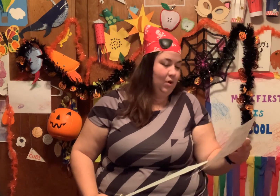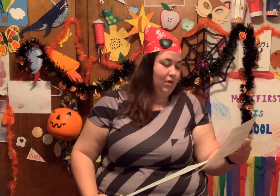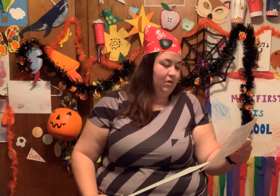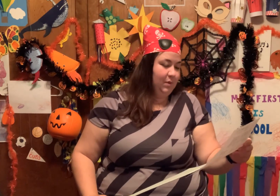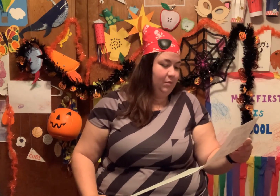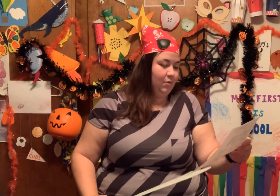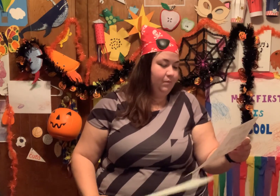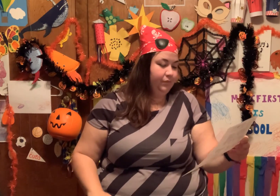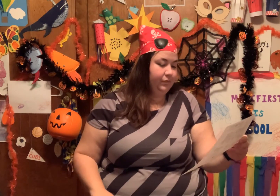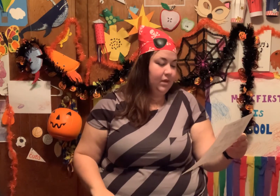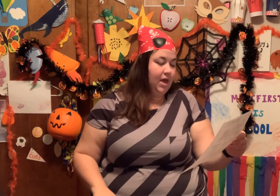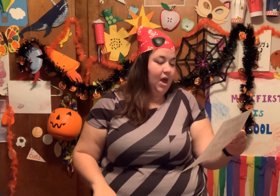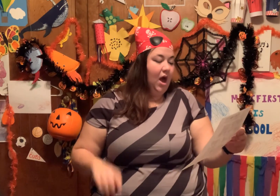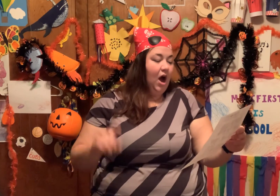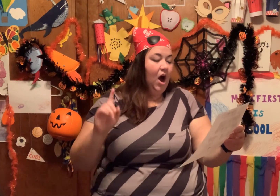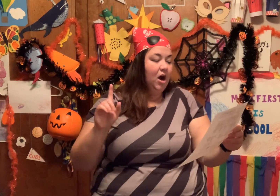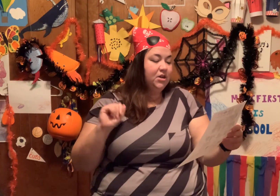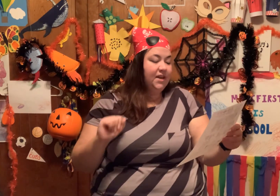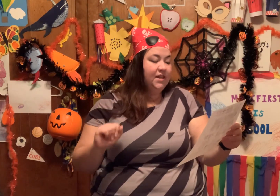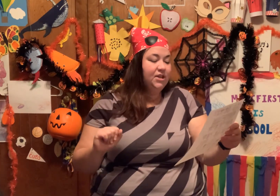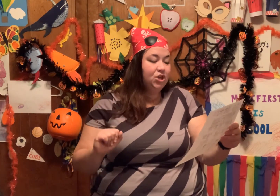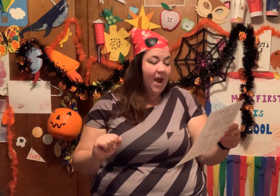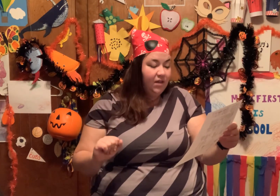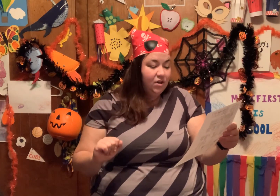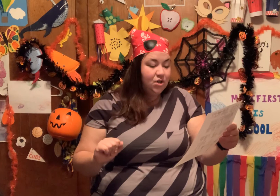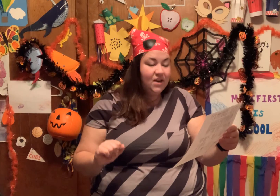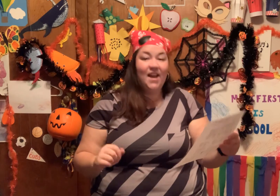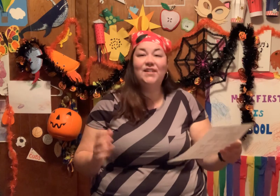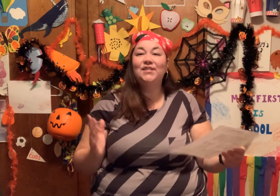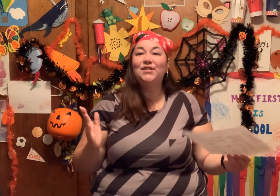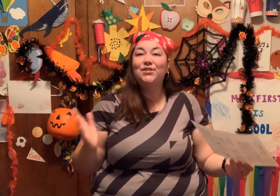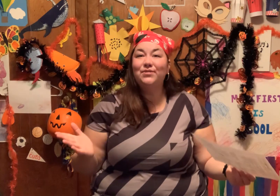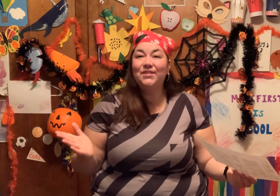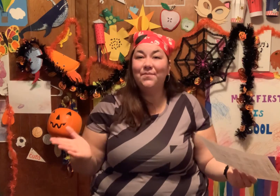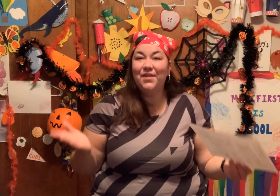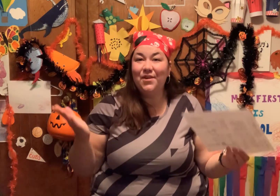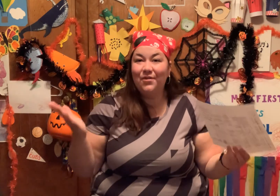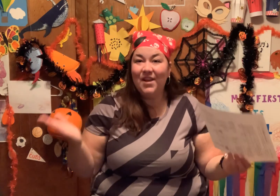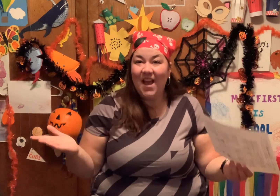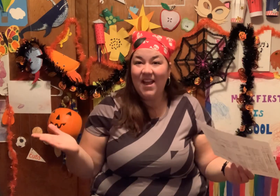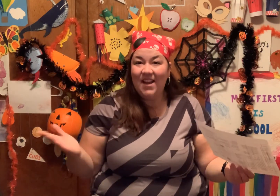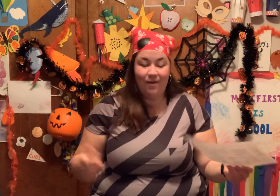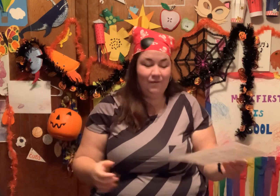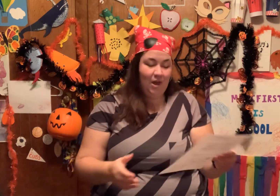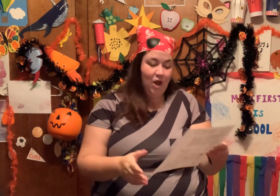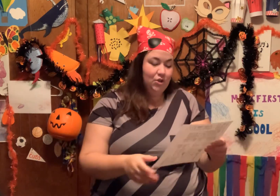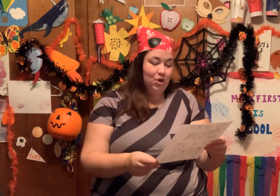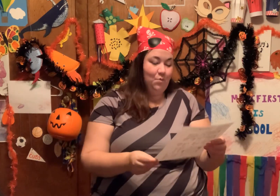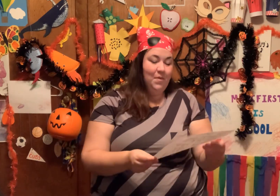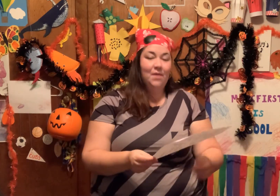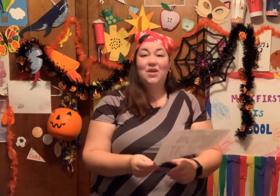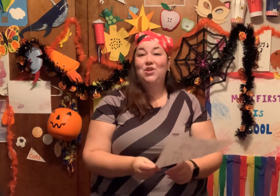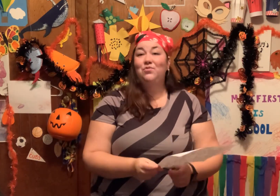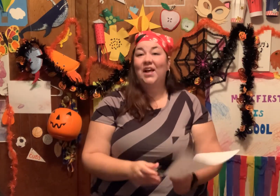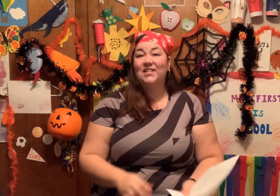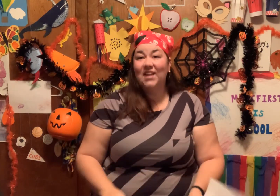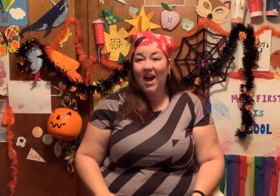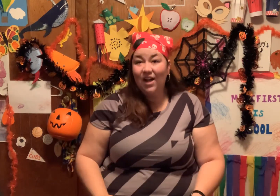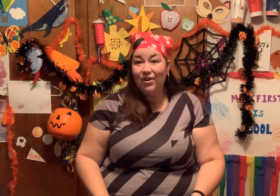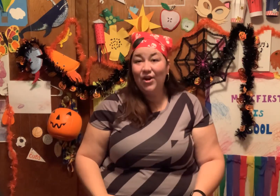those people. Our daily challenge today is to do something creative. So maybe you like to color